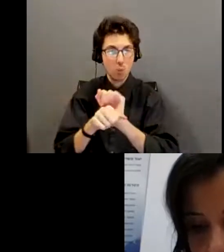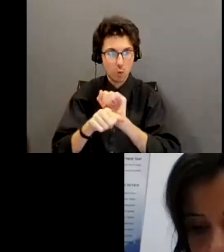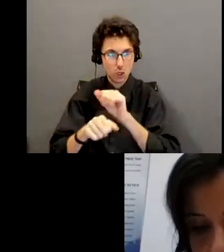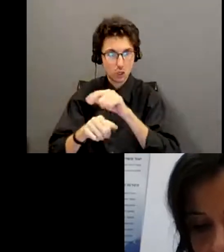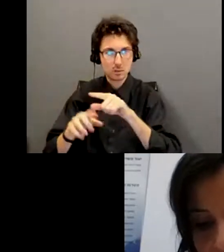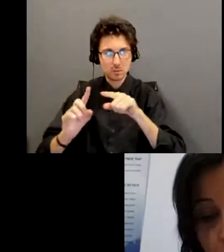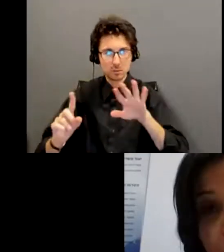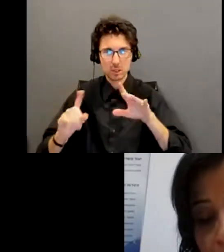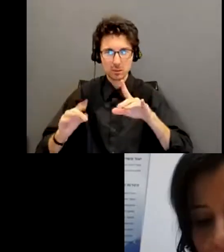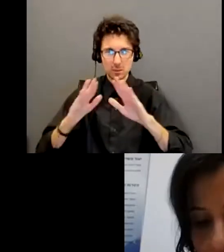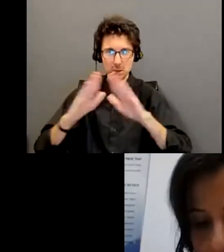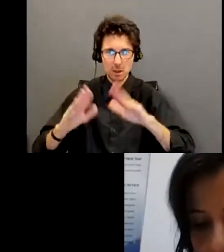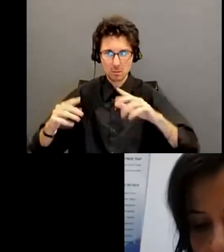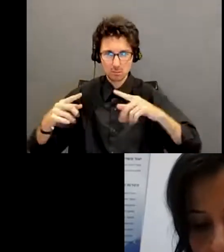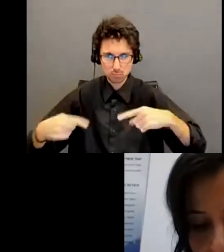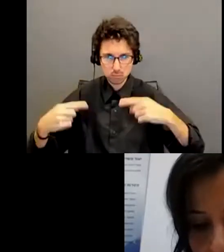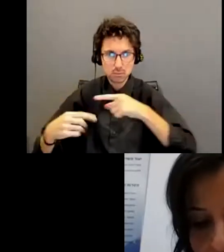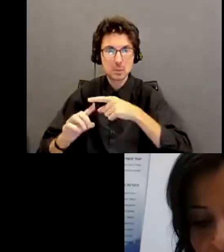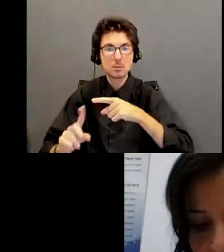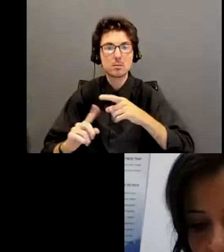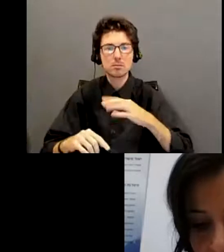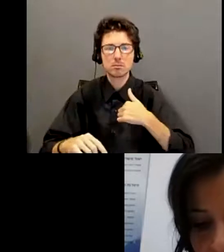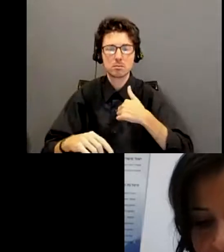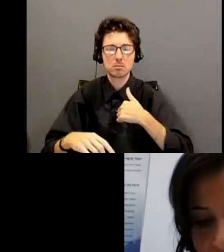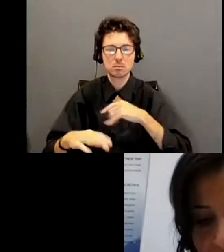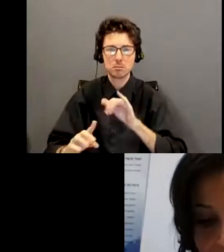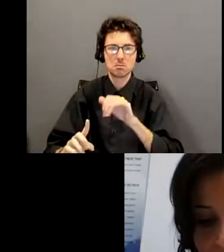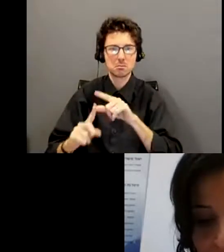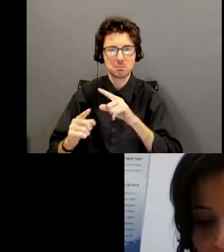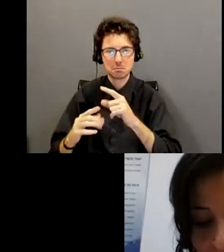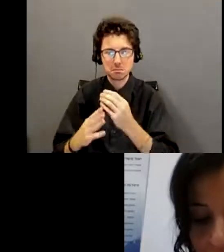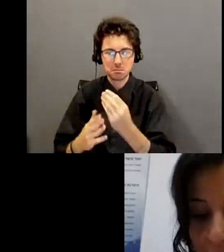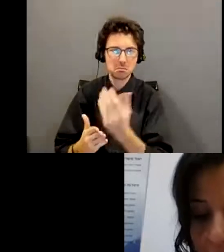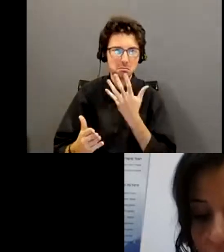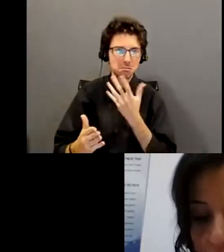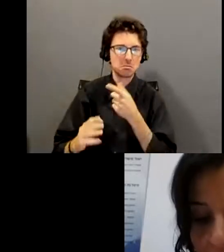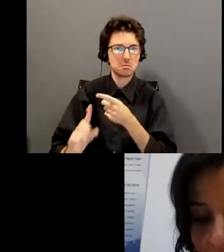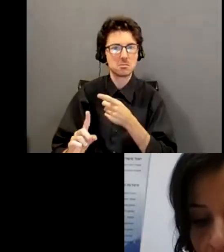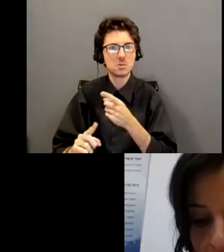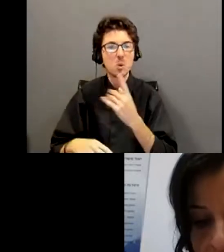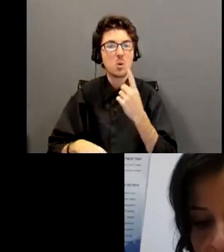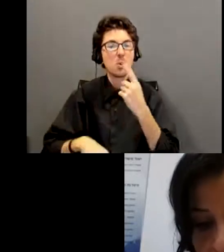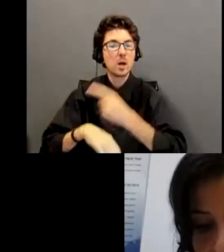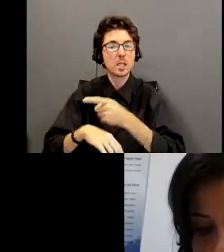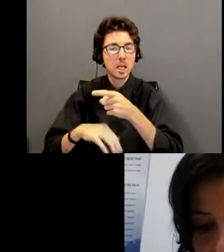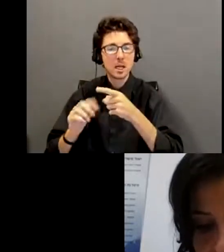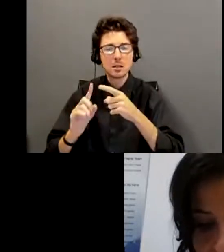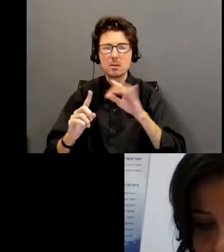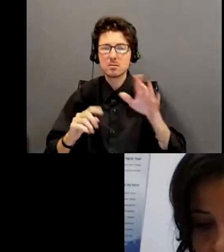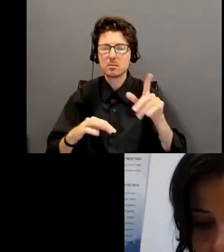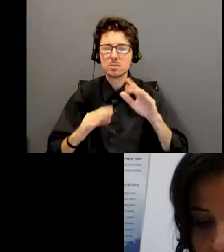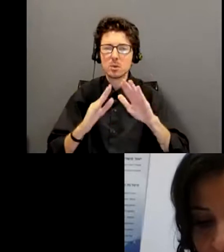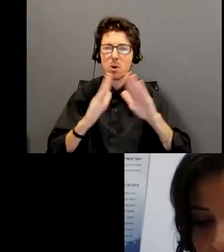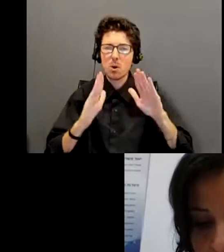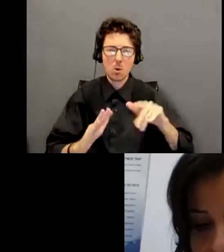meant a lot to me. One day, during a mission of recruiting trainees to the Beit HaGalgalim, we had a home visit to a potential